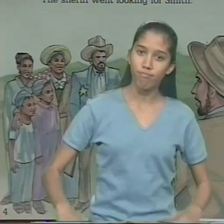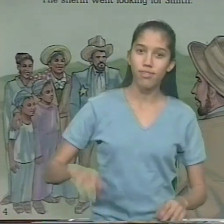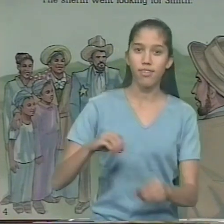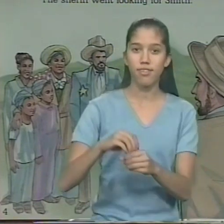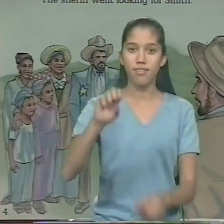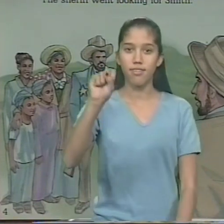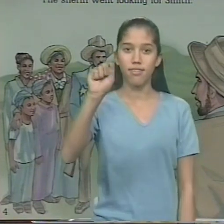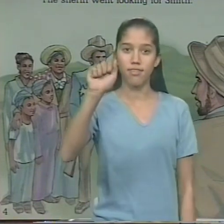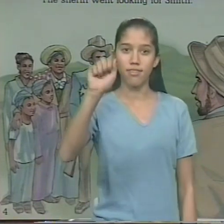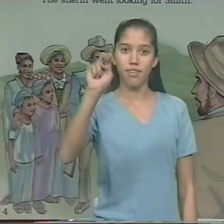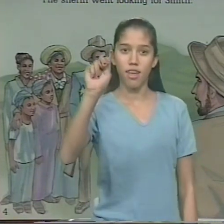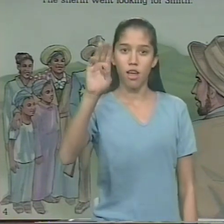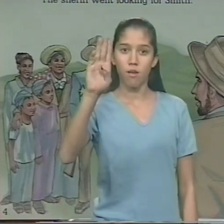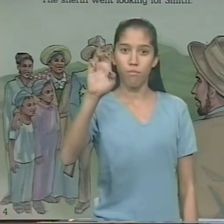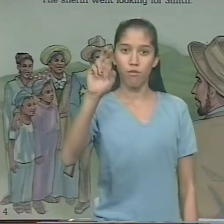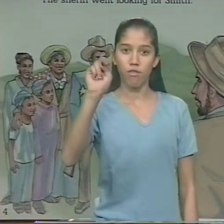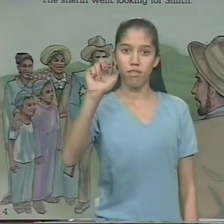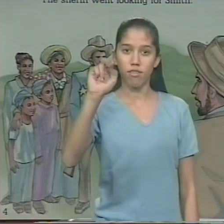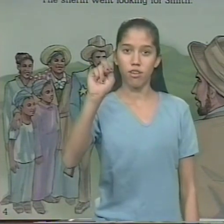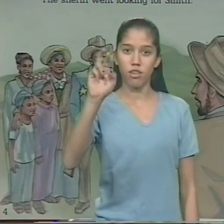Smith settled in San Bernardino, California.